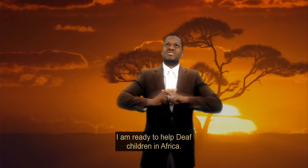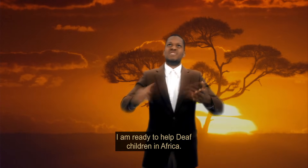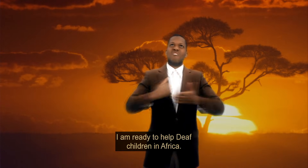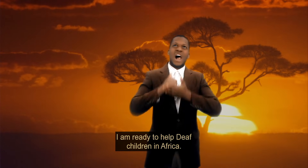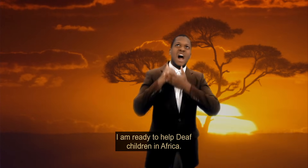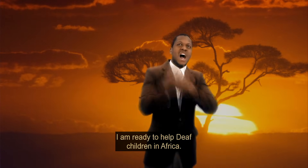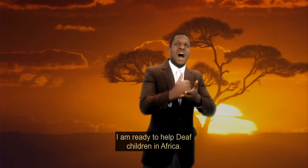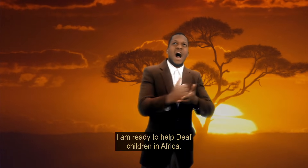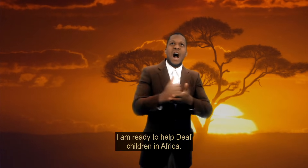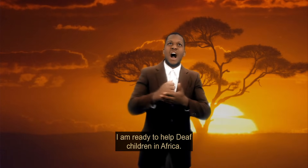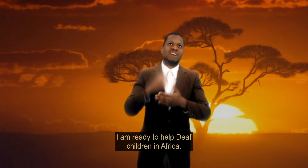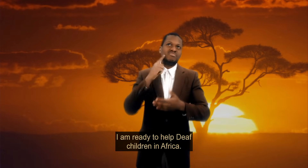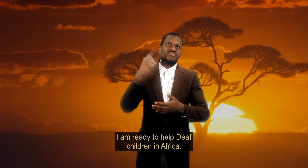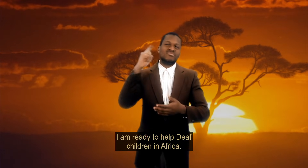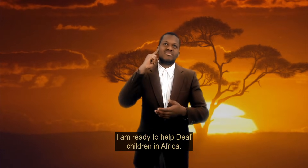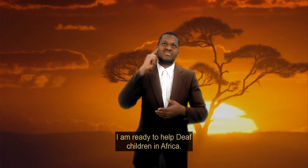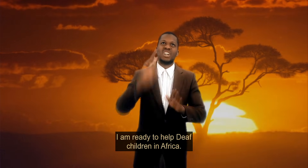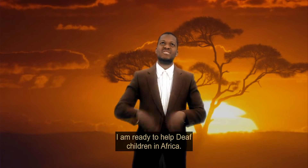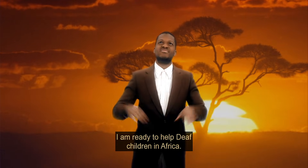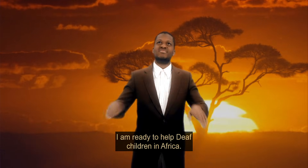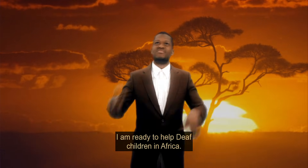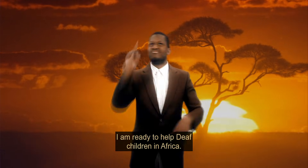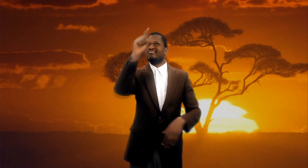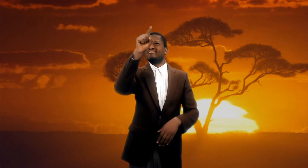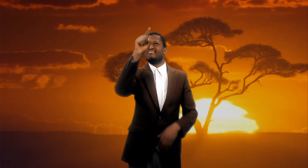I'm ready to help deaf children in Africa.